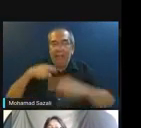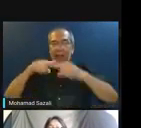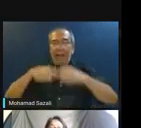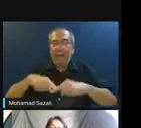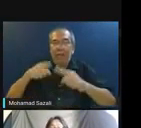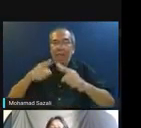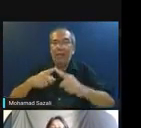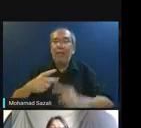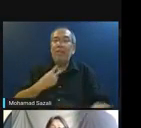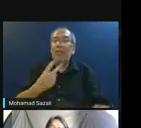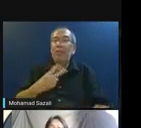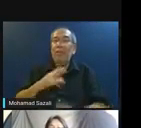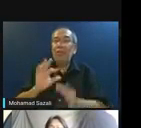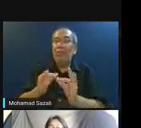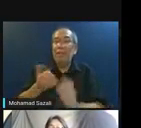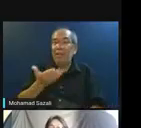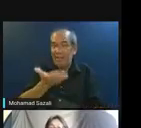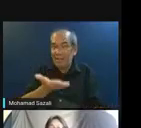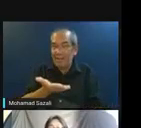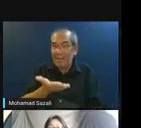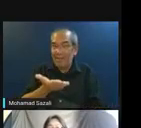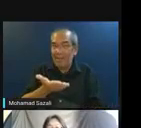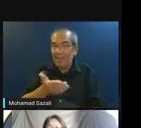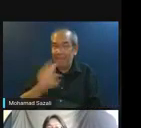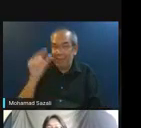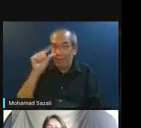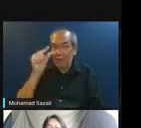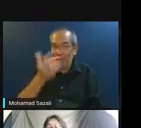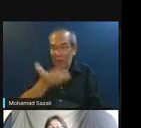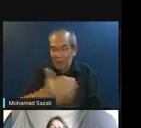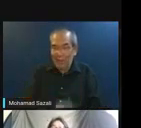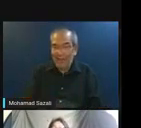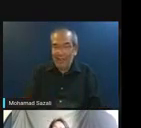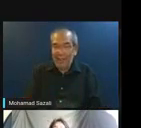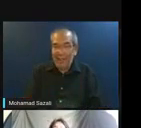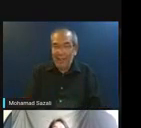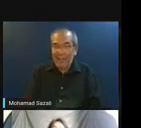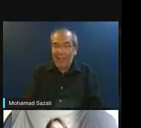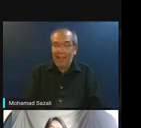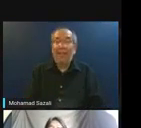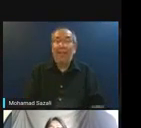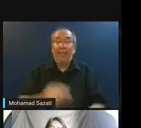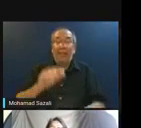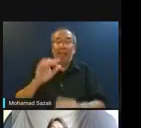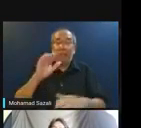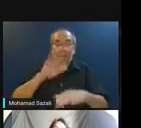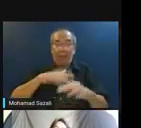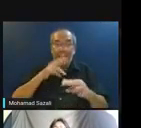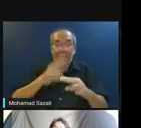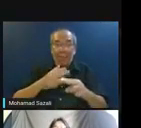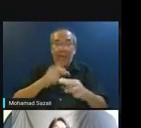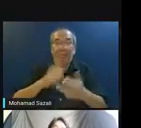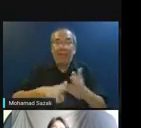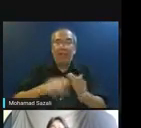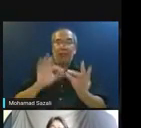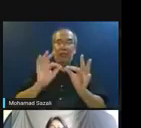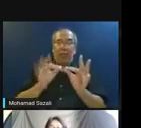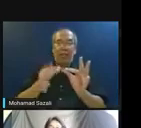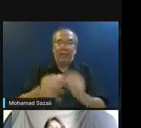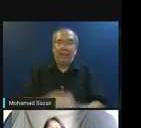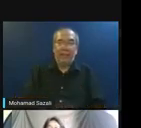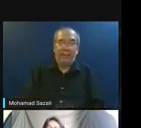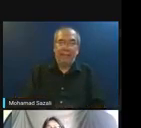if me without my interpreters, would you able to understand me? If let's say I do not have my interpreters, I am not able to use a